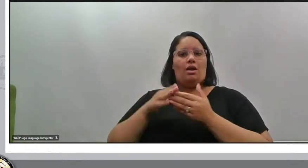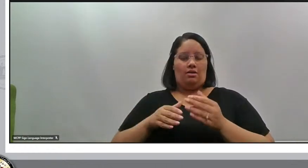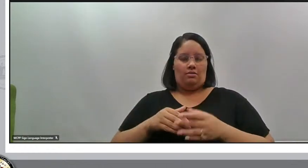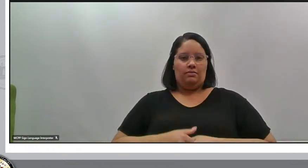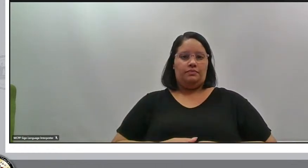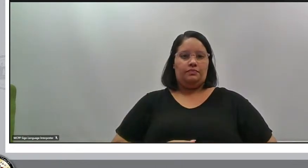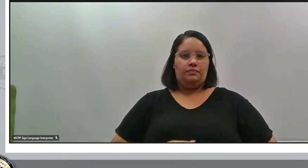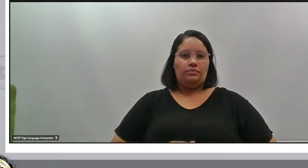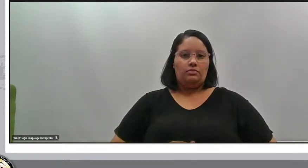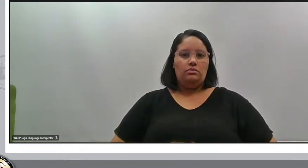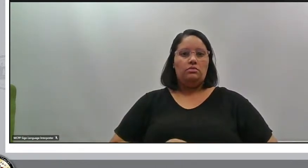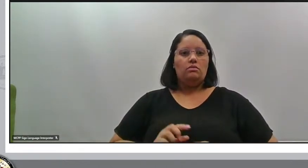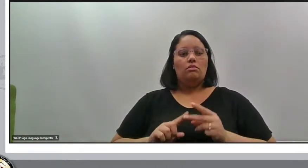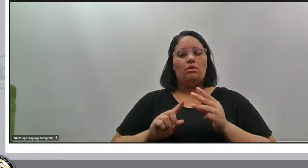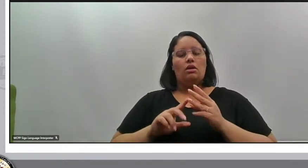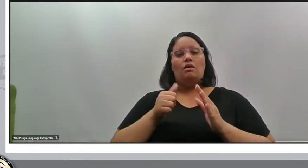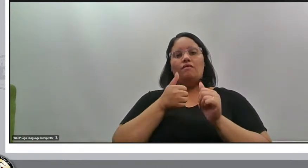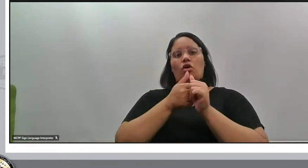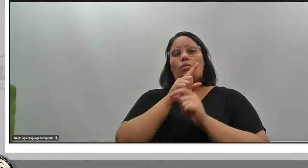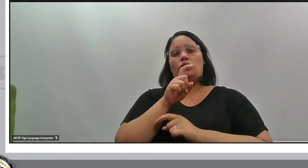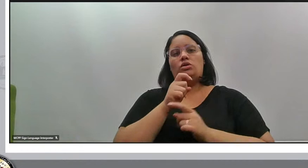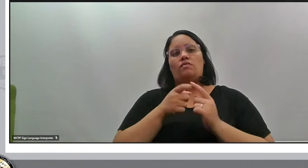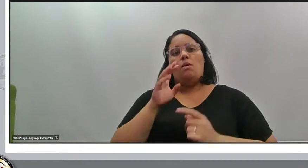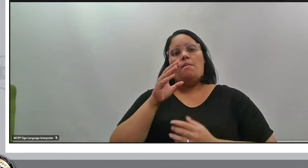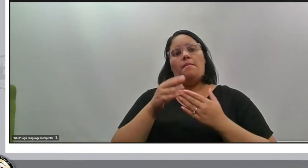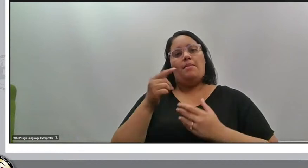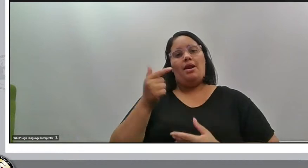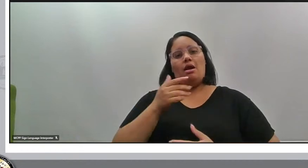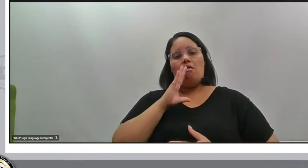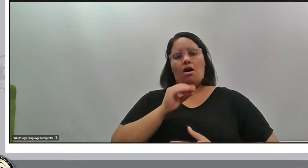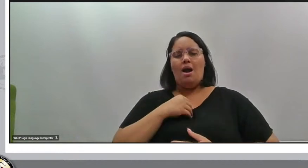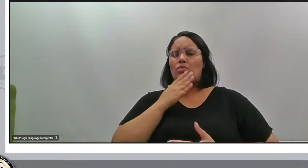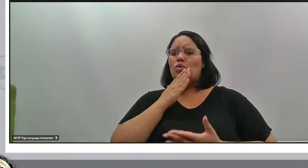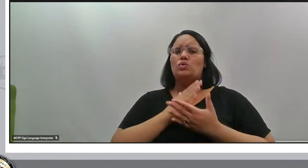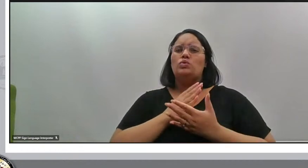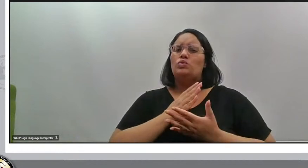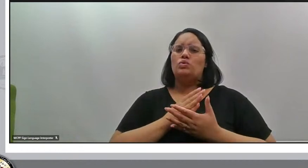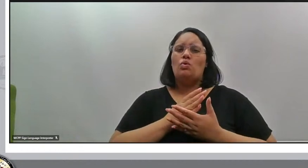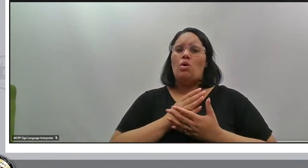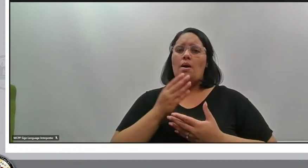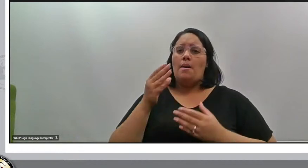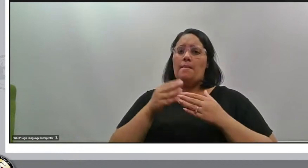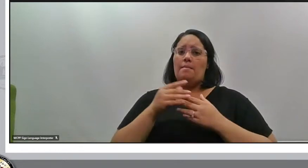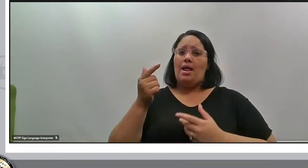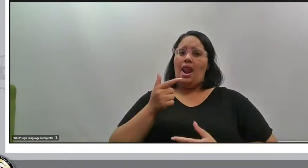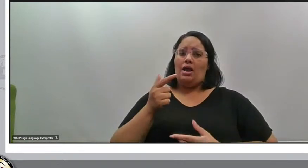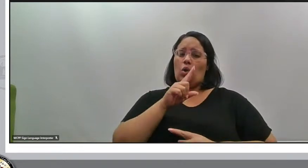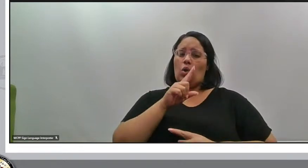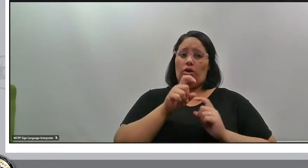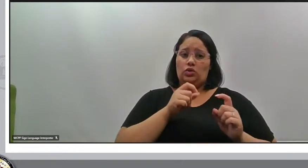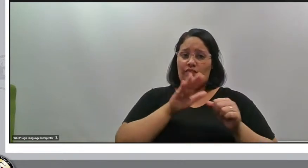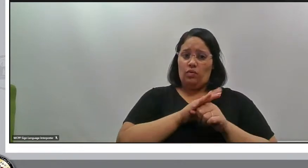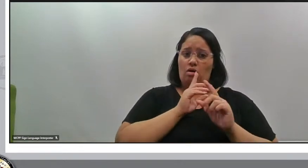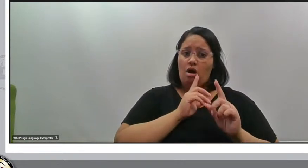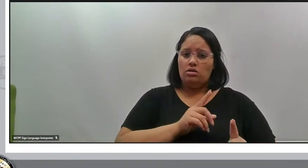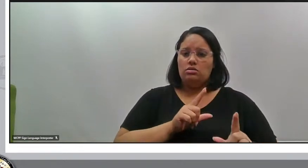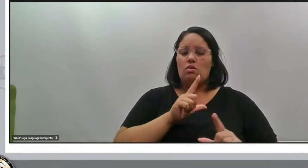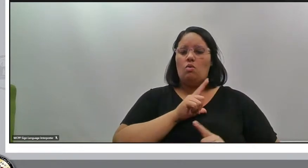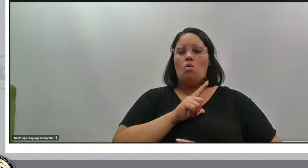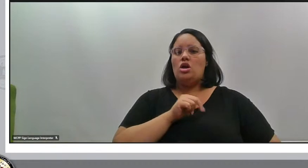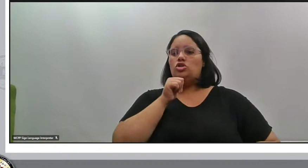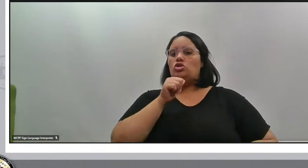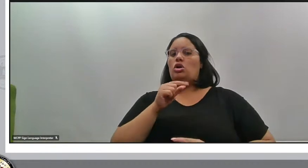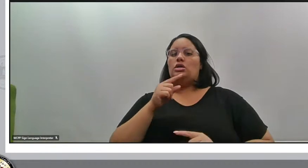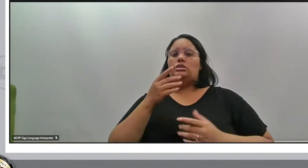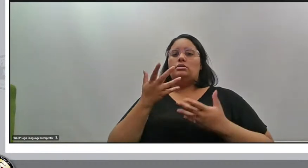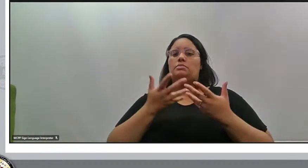just a follow-up question on the question that Member Lacker asked. I'm not exactly sure if Member Lacker's question was really answered, because she didn't speak